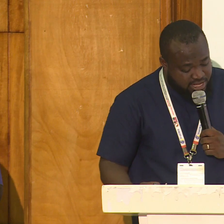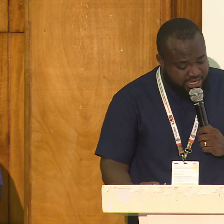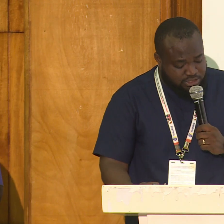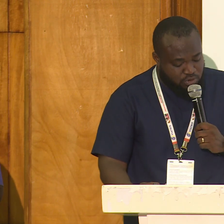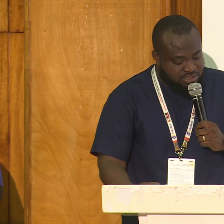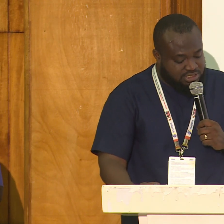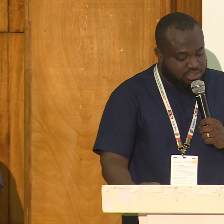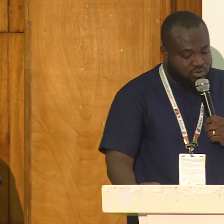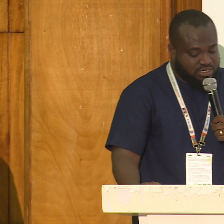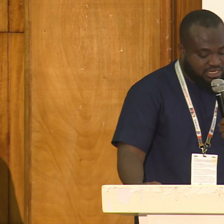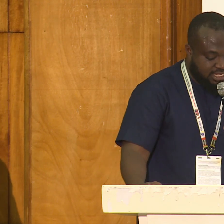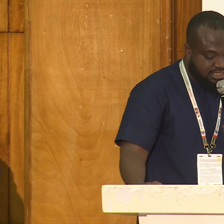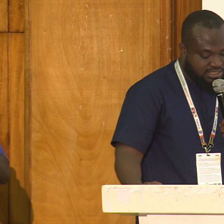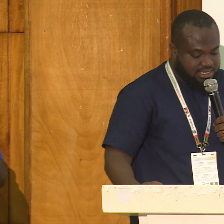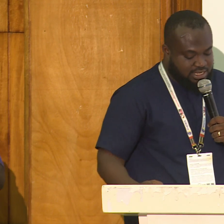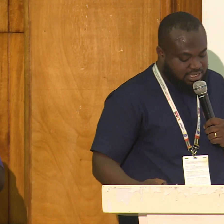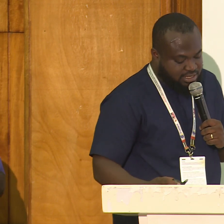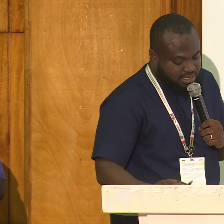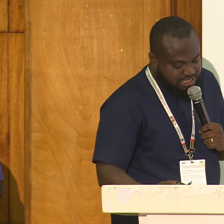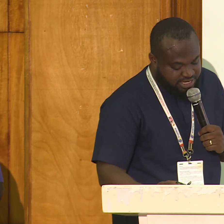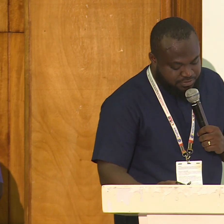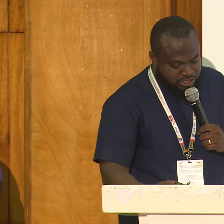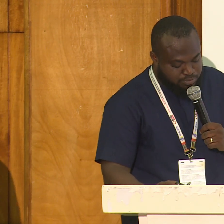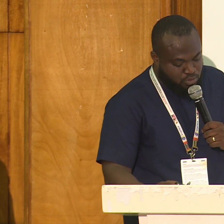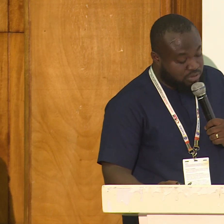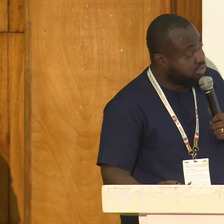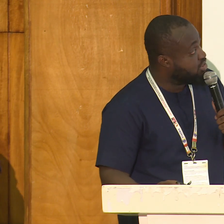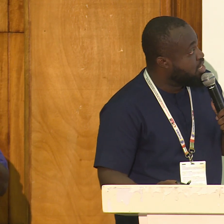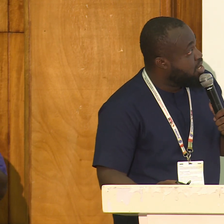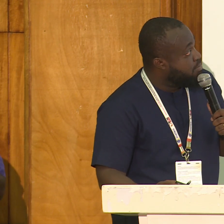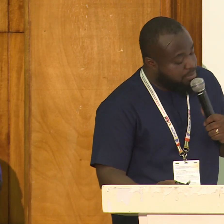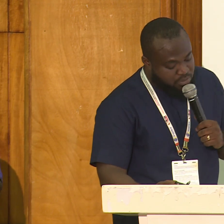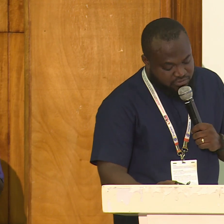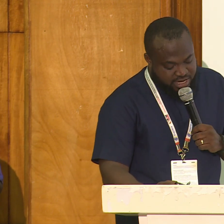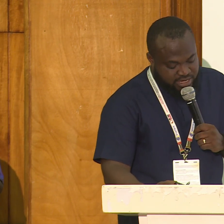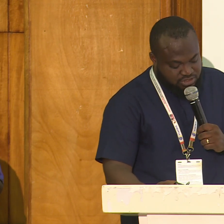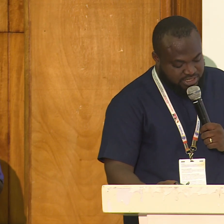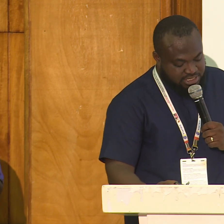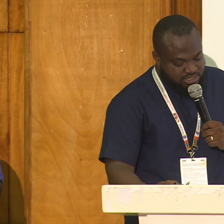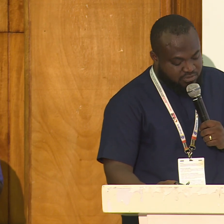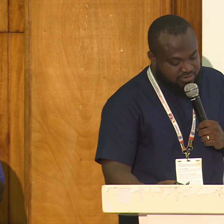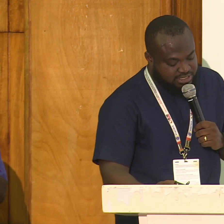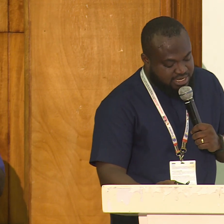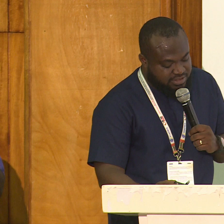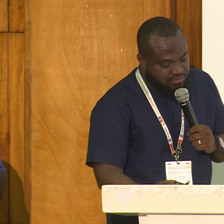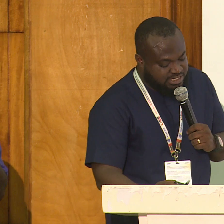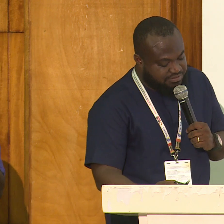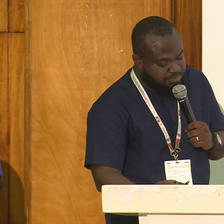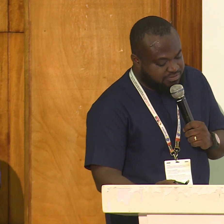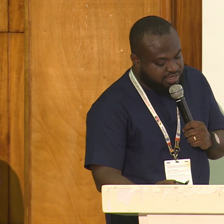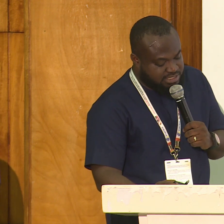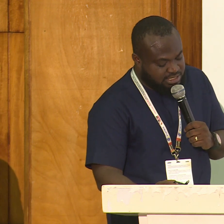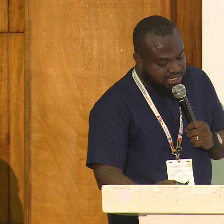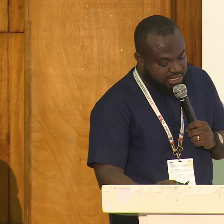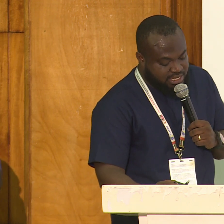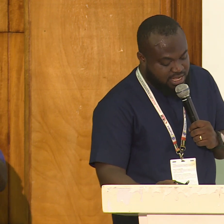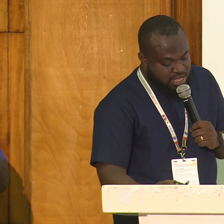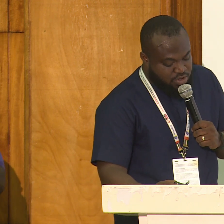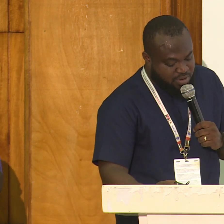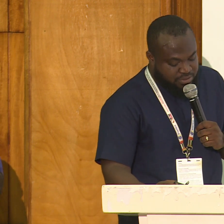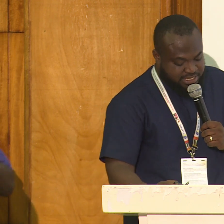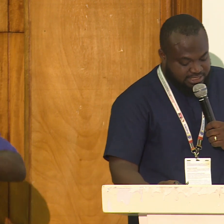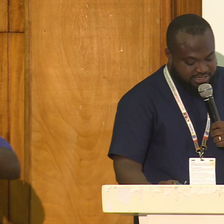Yes, the Ghana East Commission coordinates the HIV response by providing strategic oversight for HIV prevention,